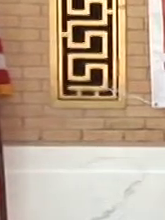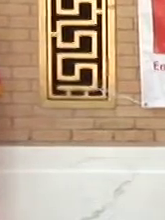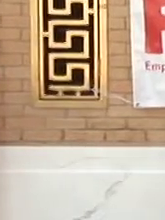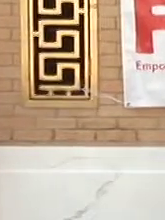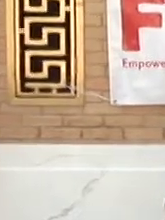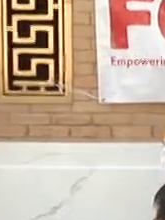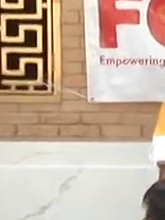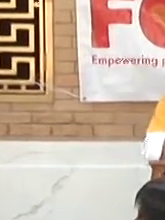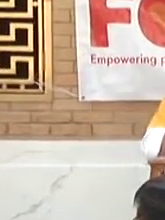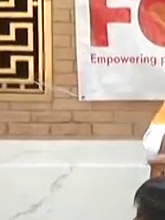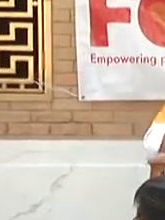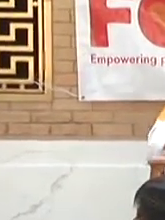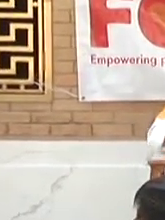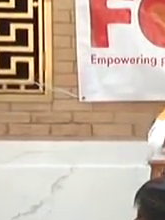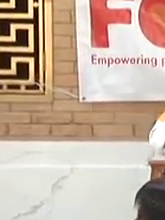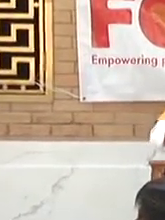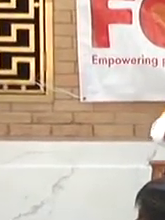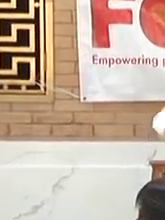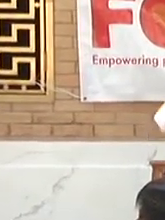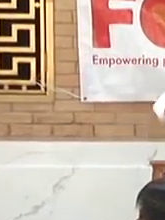life.